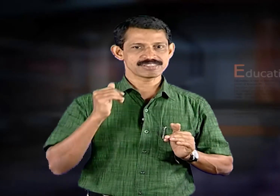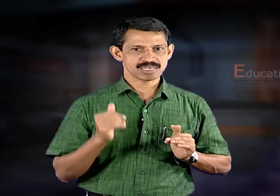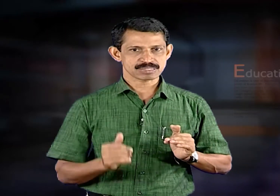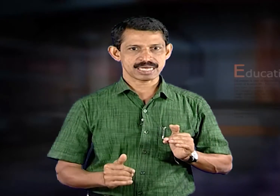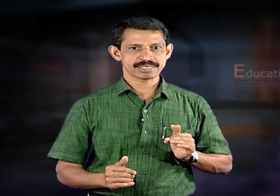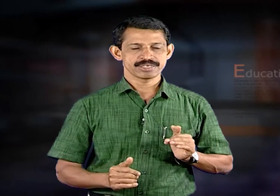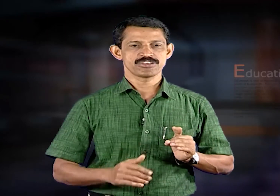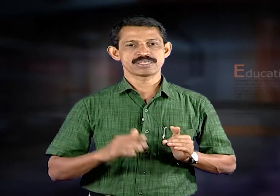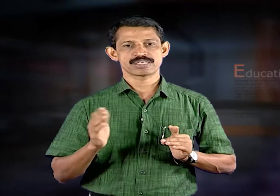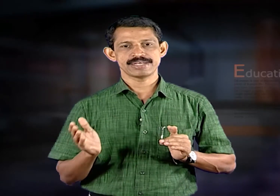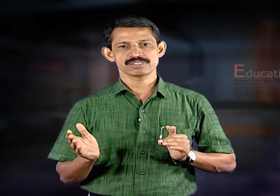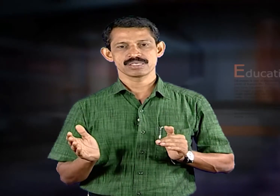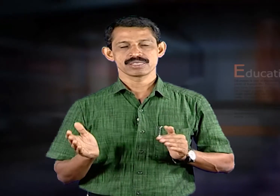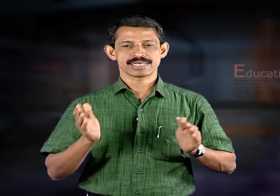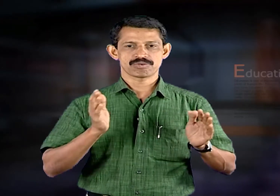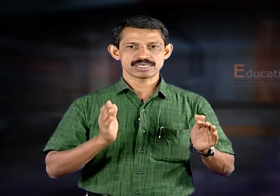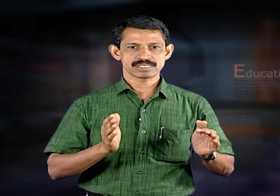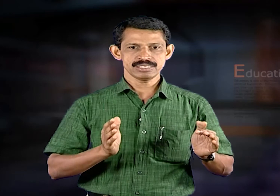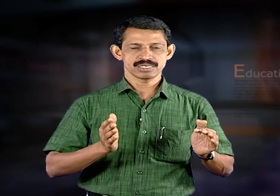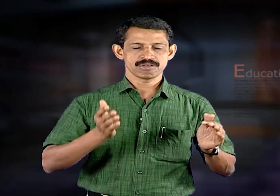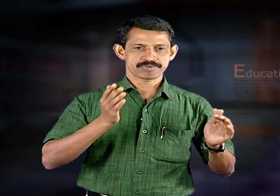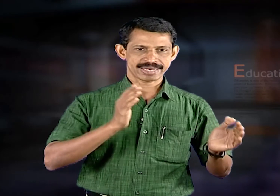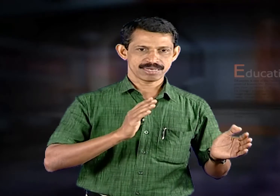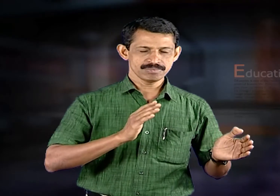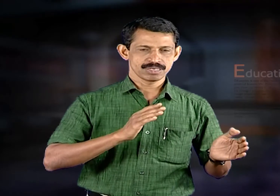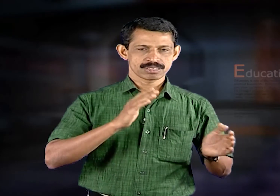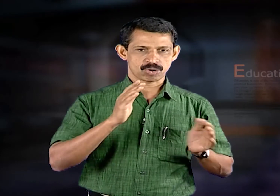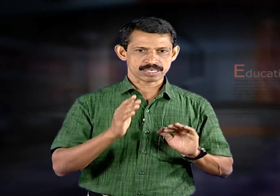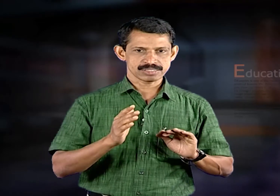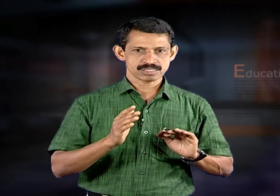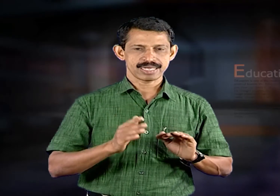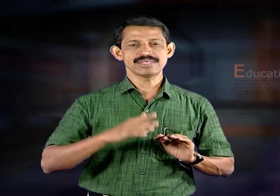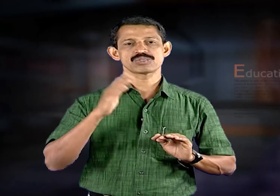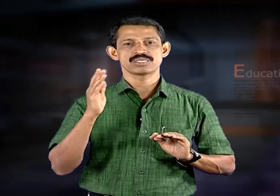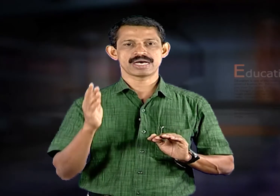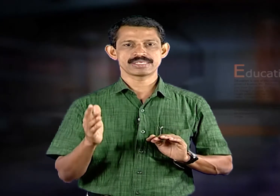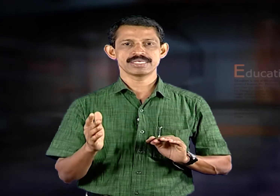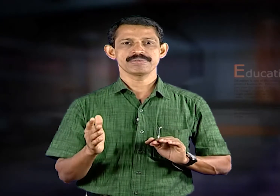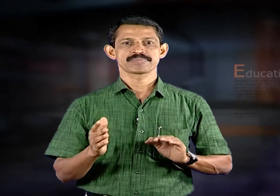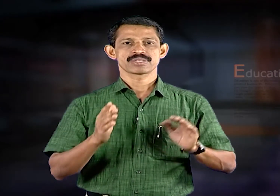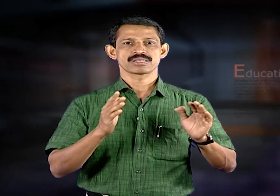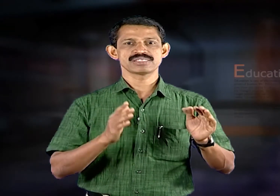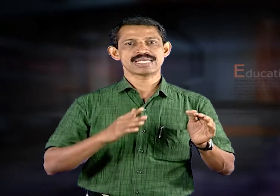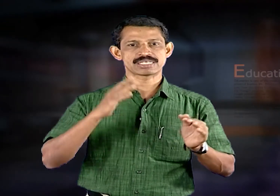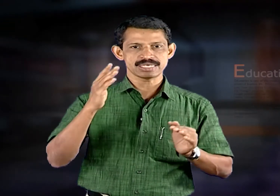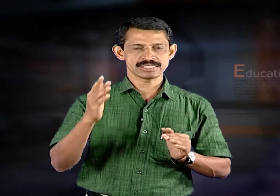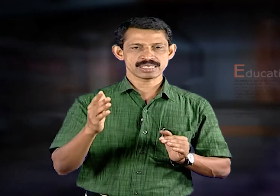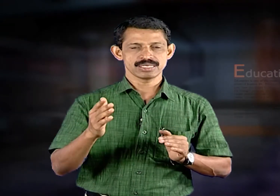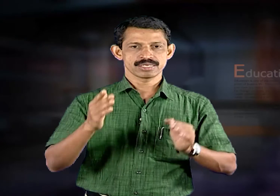concepts like human rights, equality, freedom, tolerance and solidarity, thus encouraging